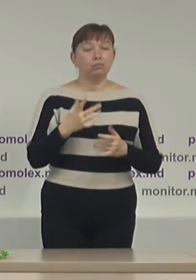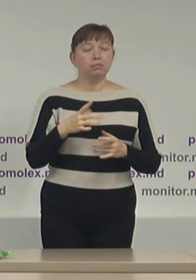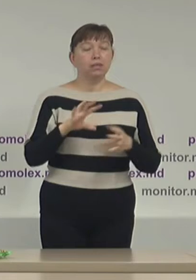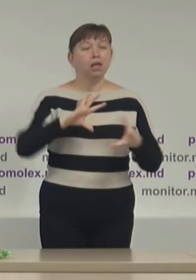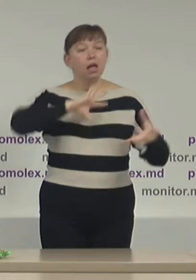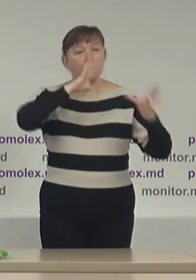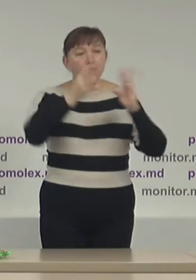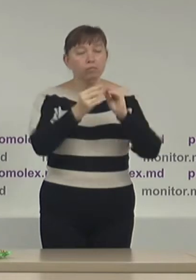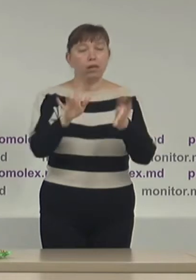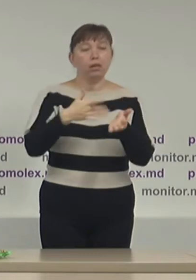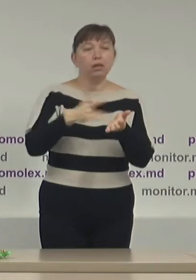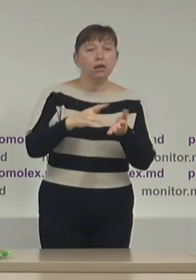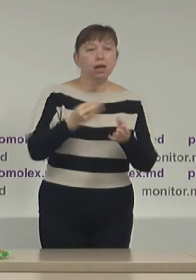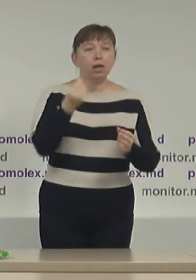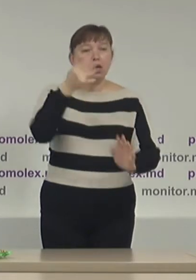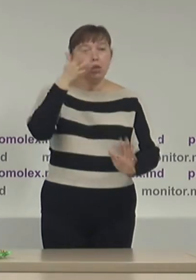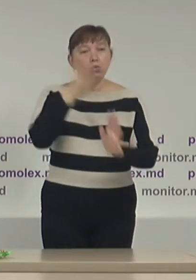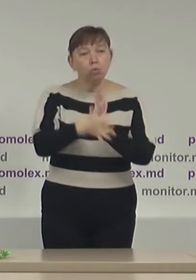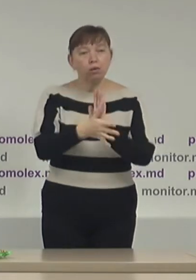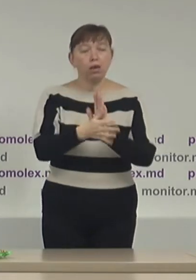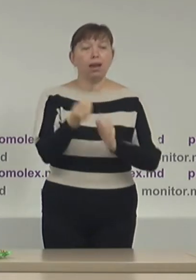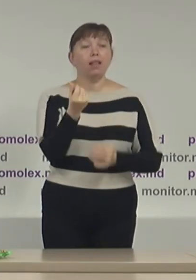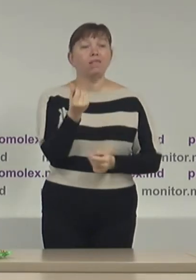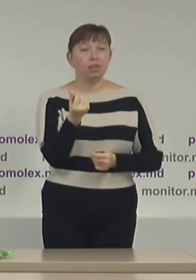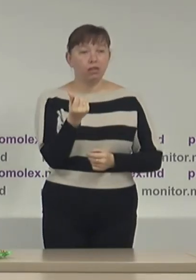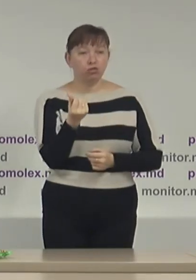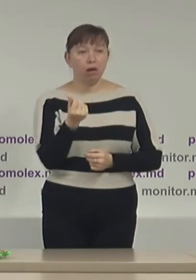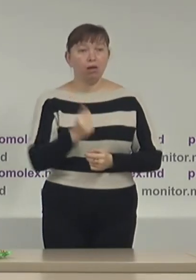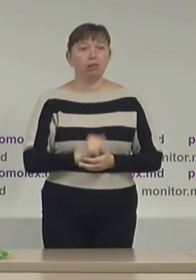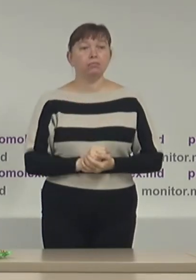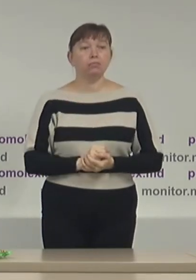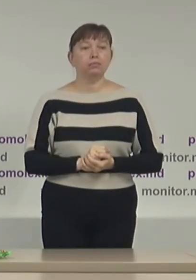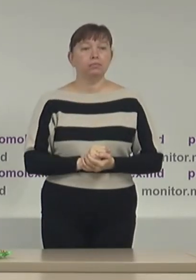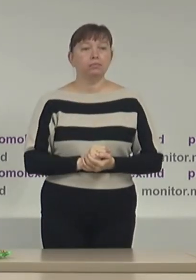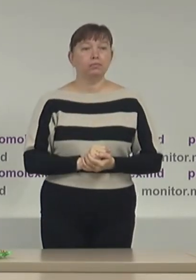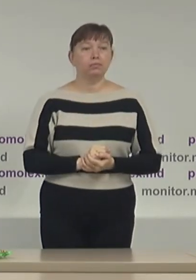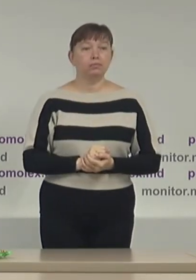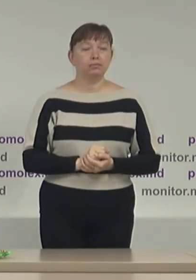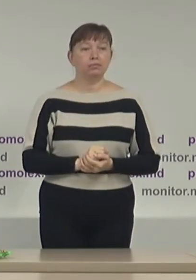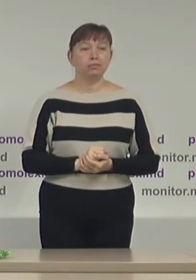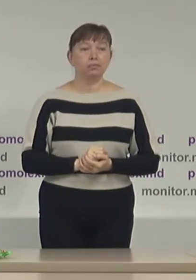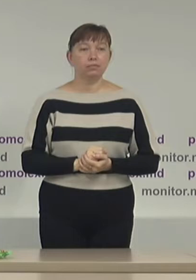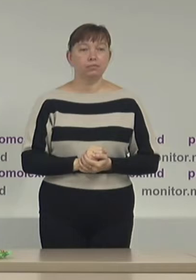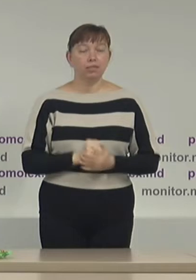As for the estimation and assessment of the spending,